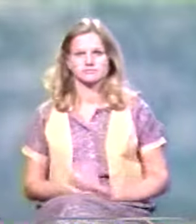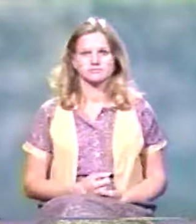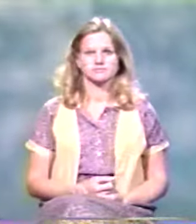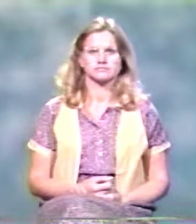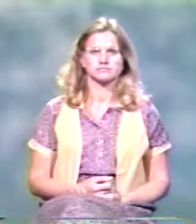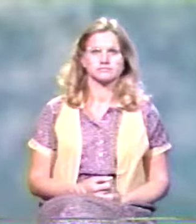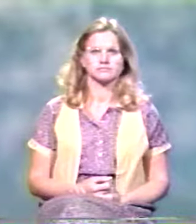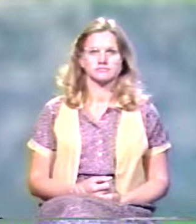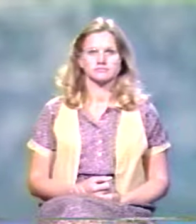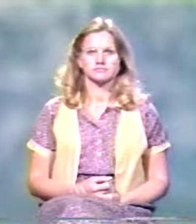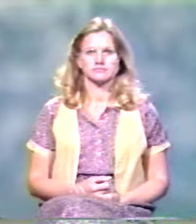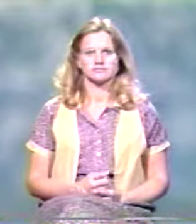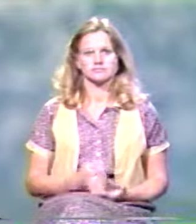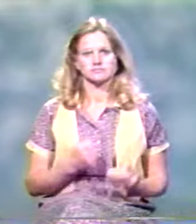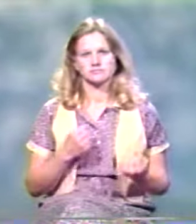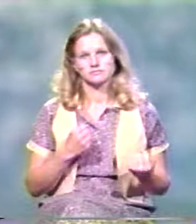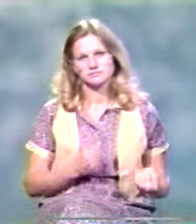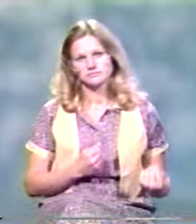To drive to a specific place.